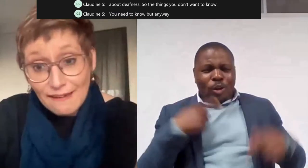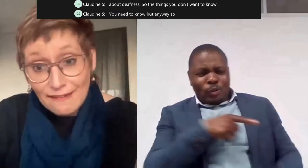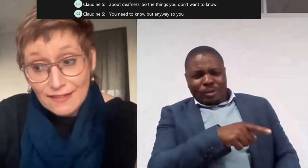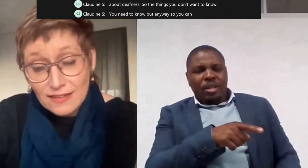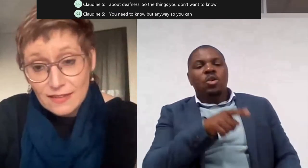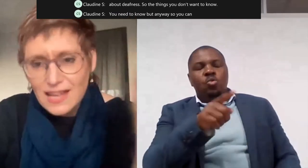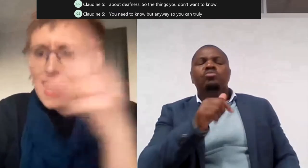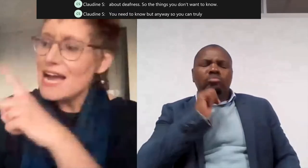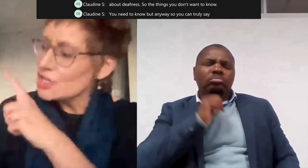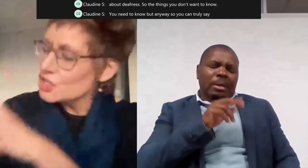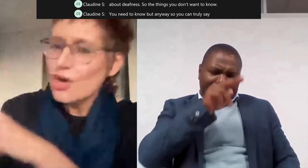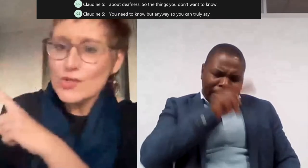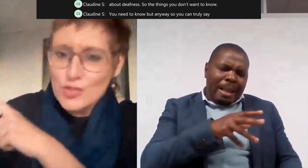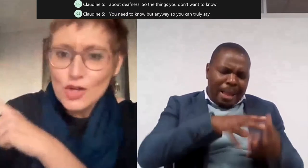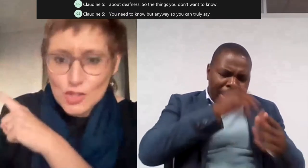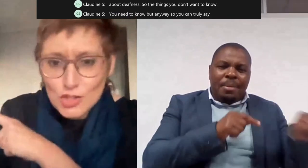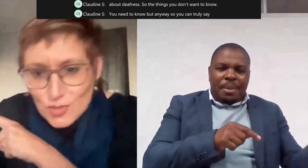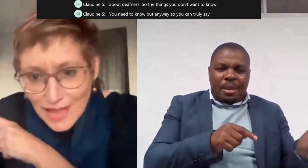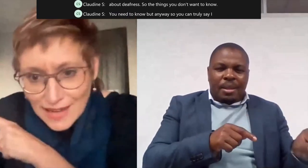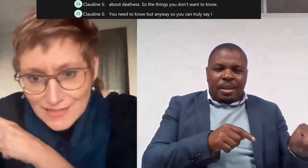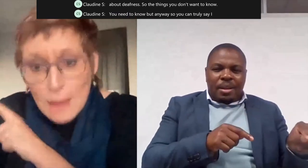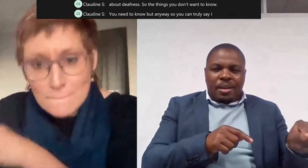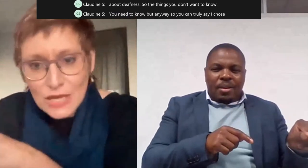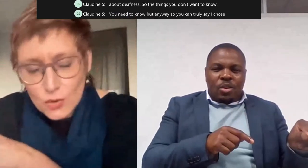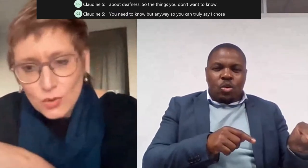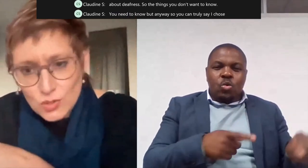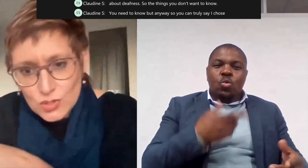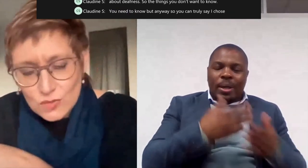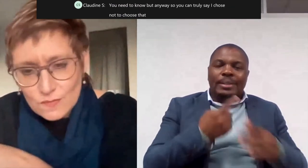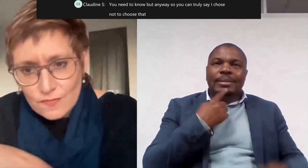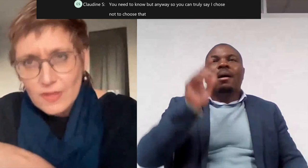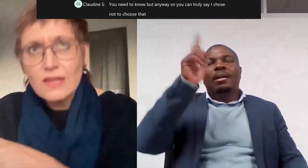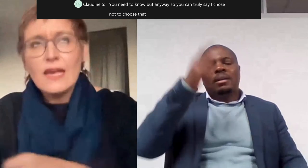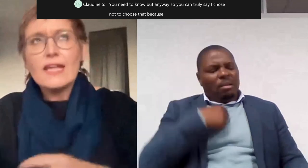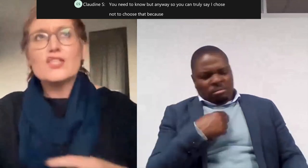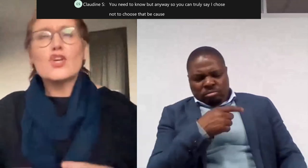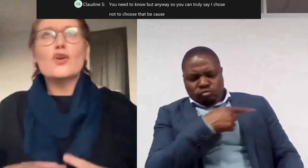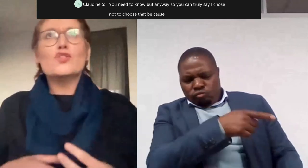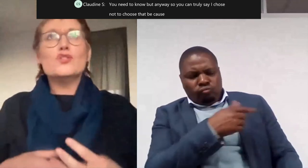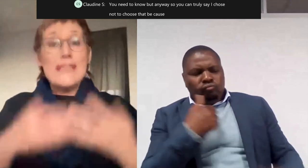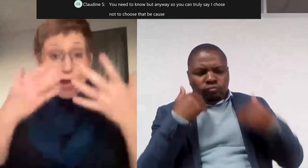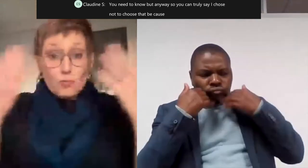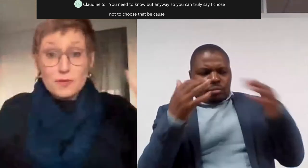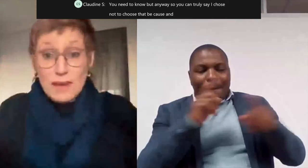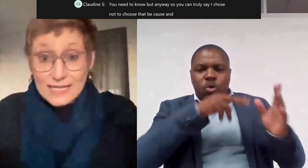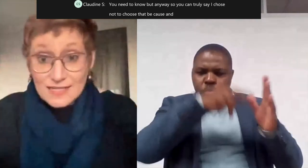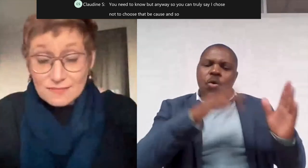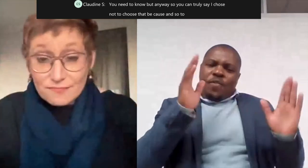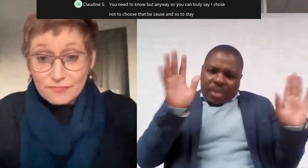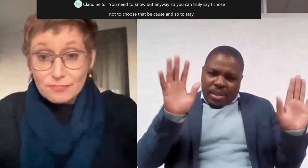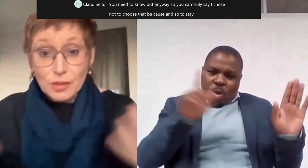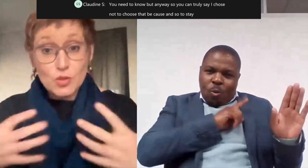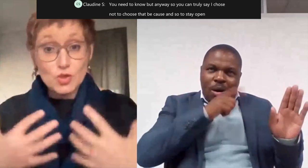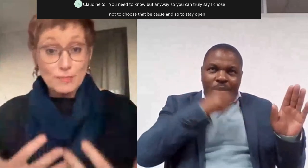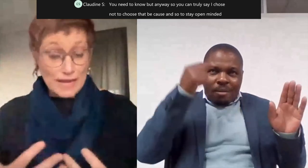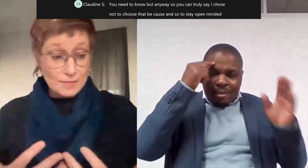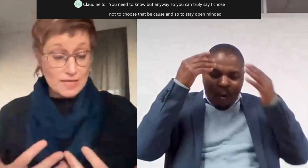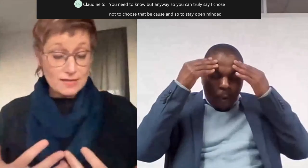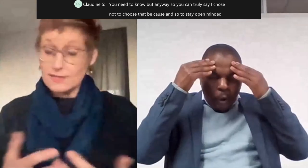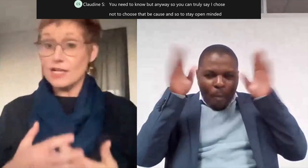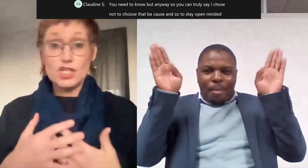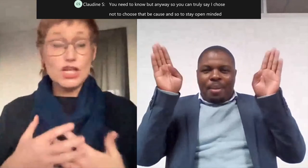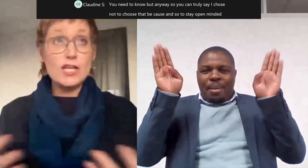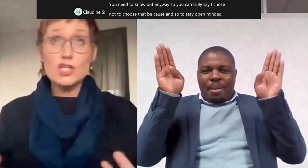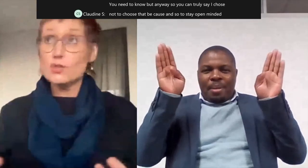truly say, I chose not to choose that because. And so to stay open-minded, because your